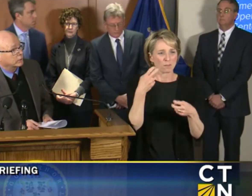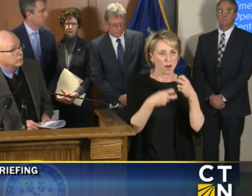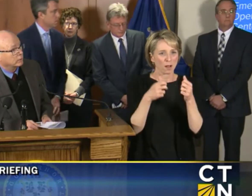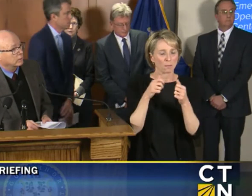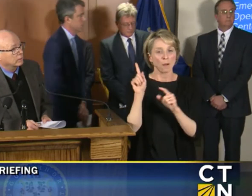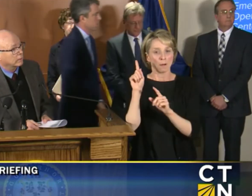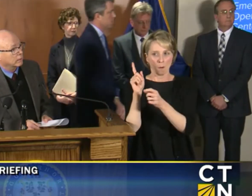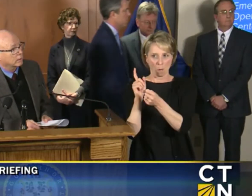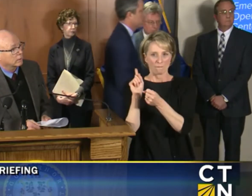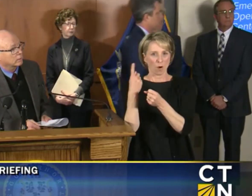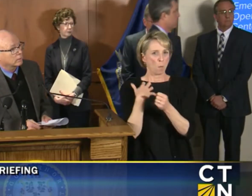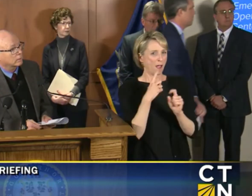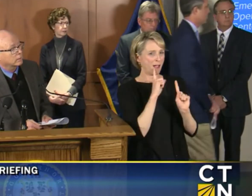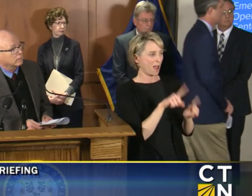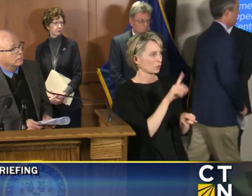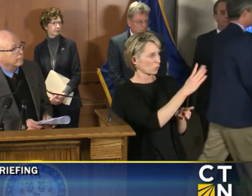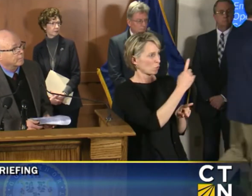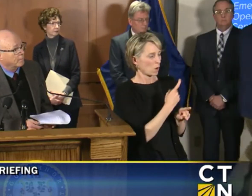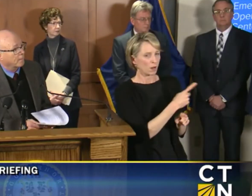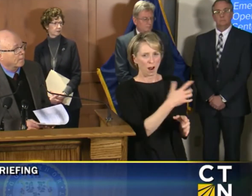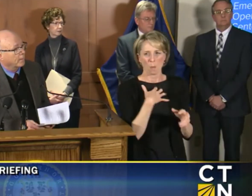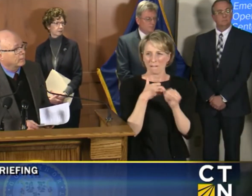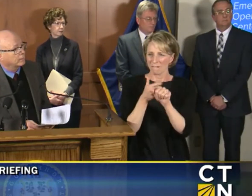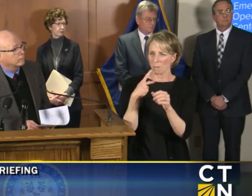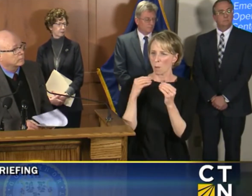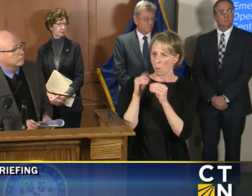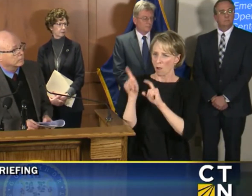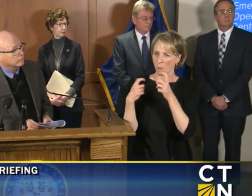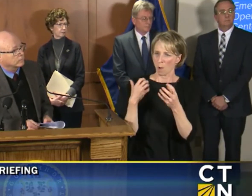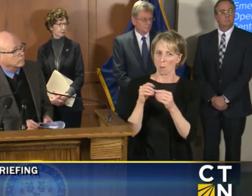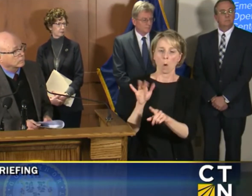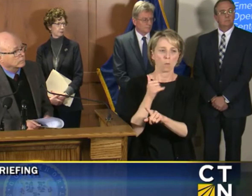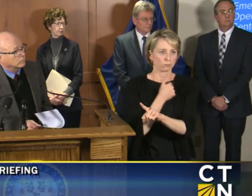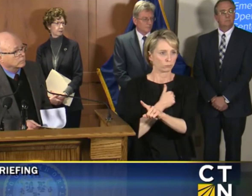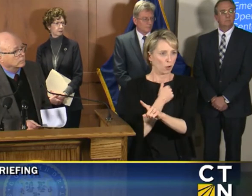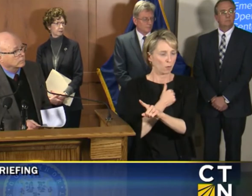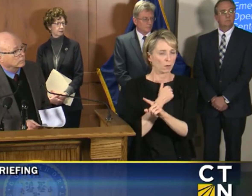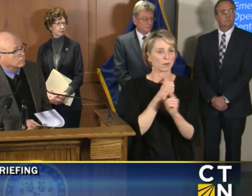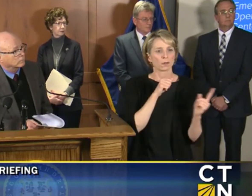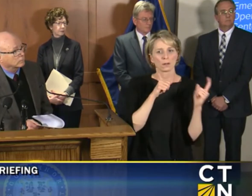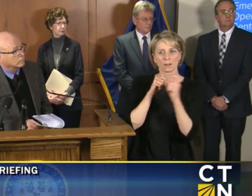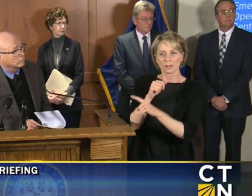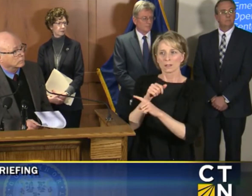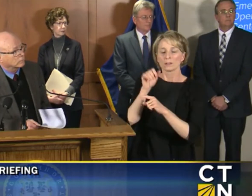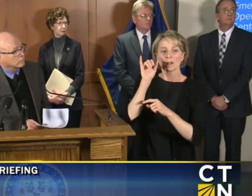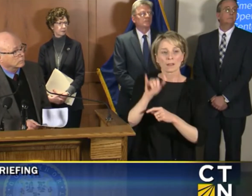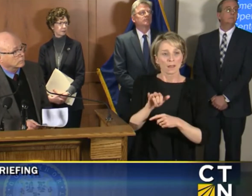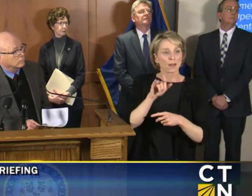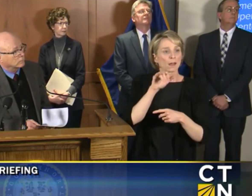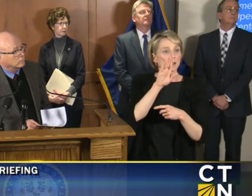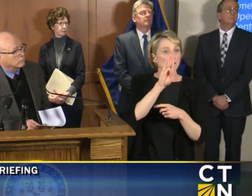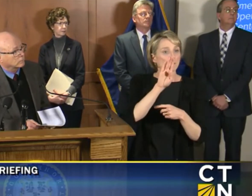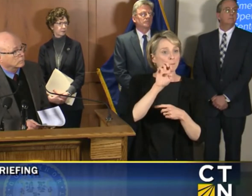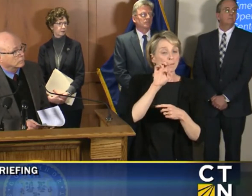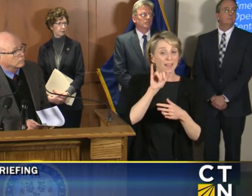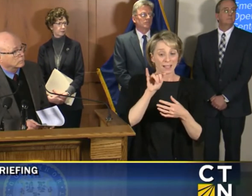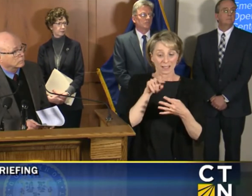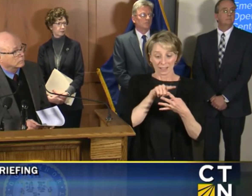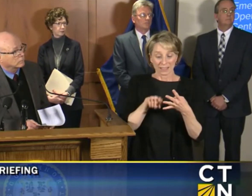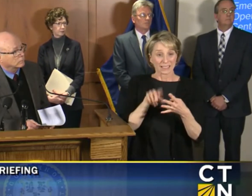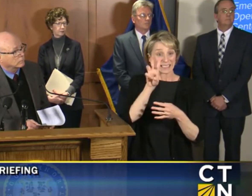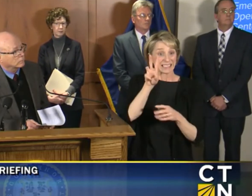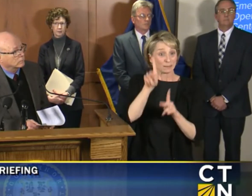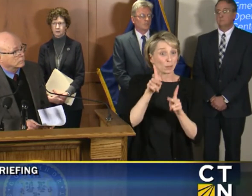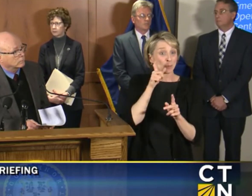your question? Well, I'd like to follow up on that. Oh, I'm sorry. Can you run us through how the Bethlehem, Darien, Greenwich, and Westport people were